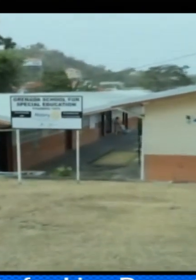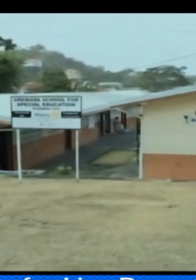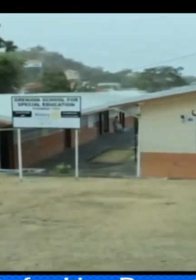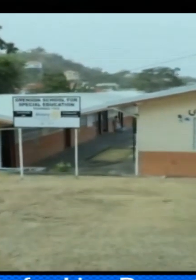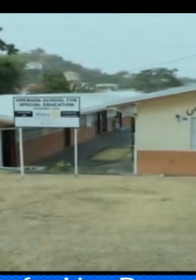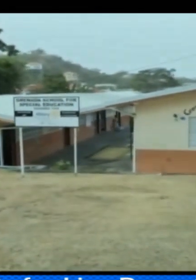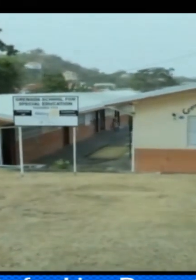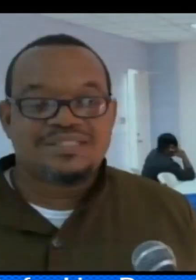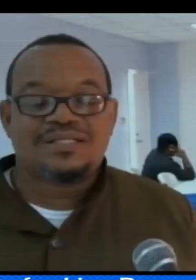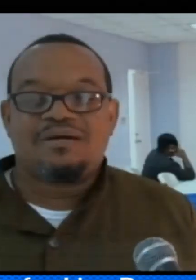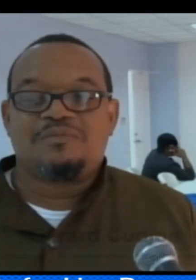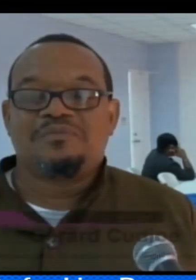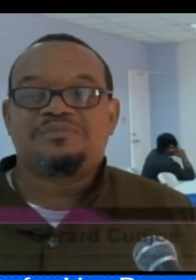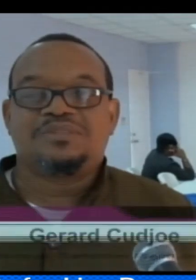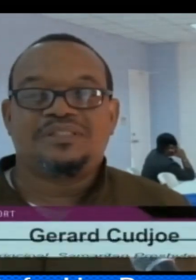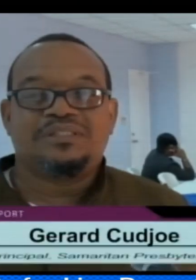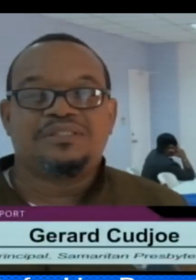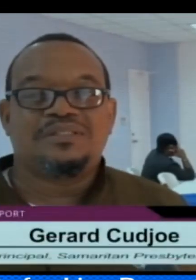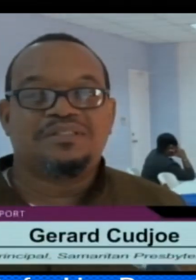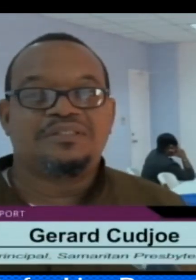that direction. We have discussed